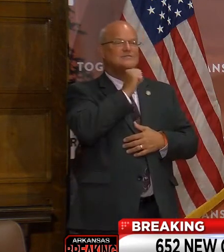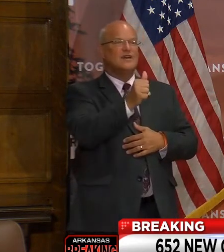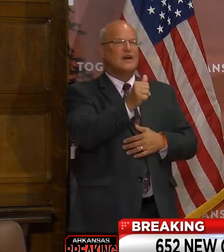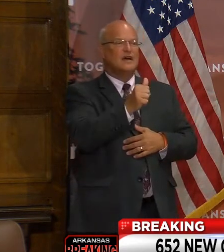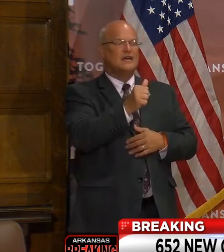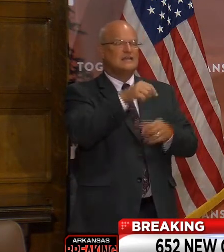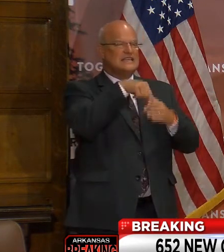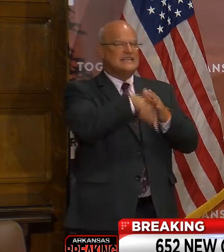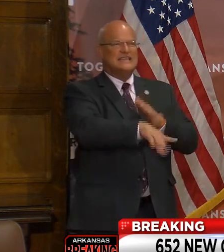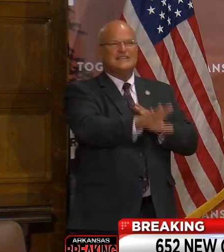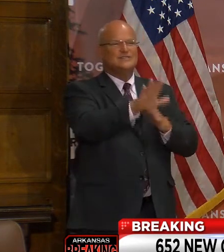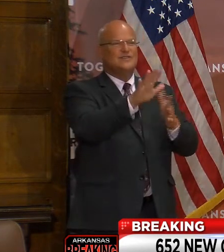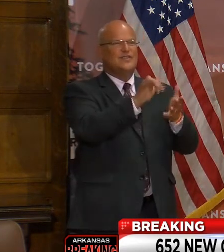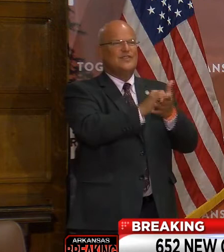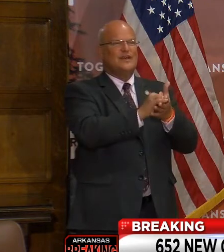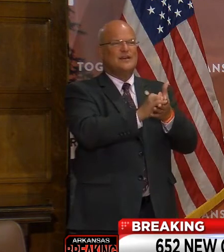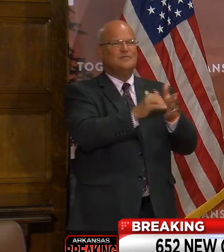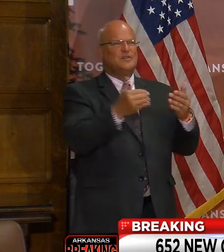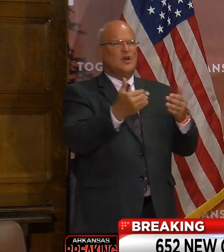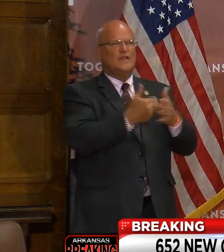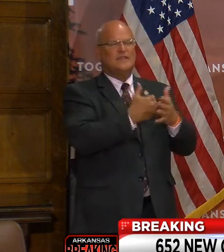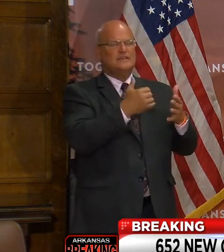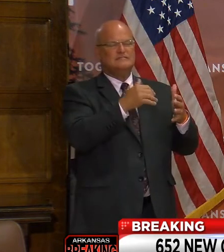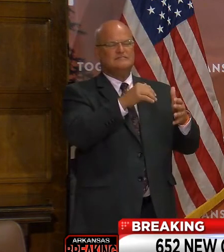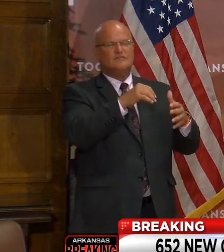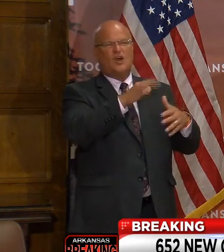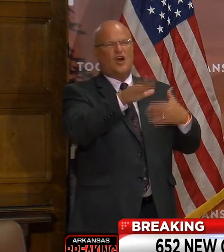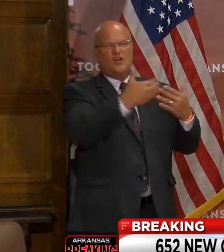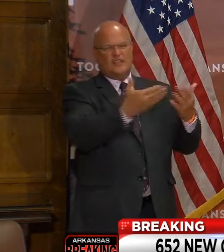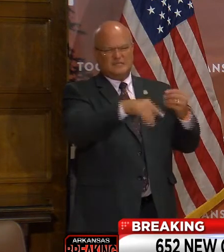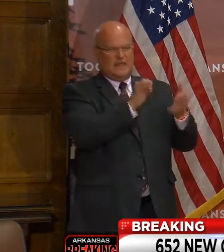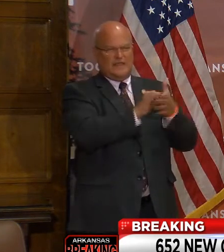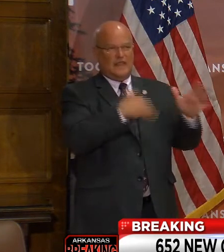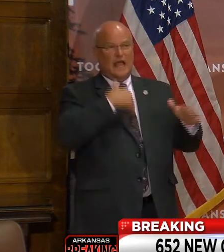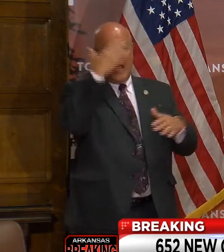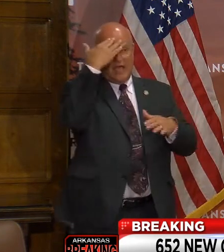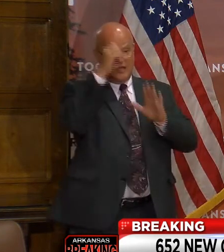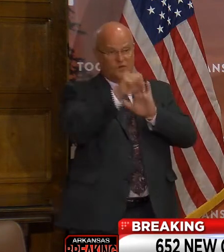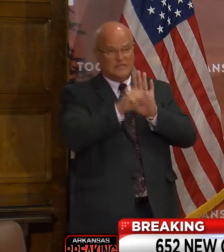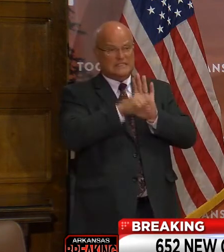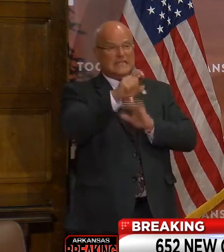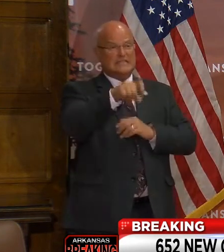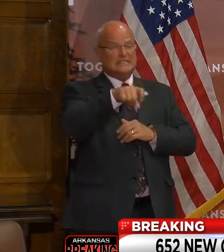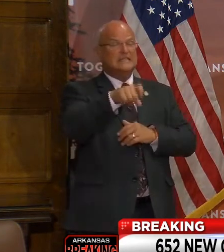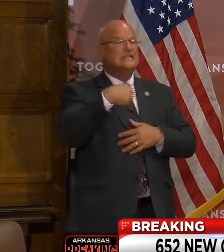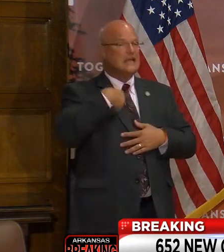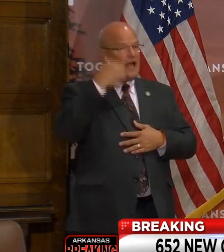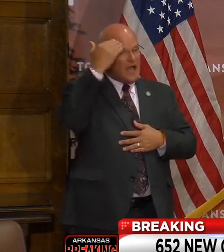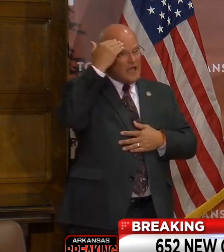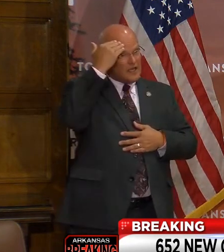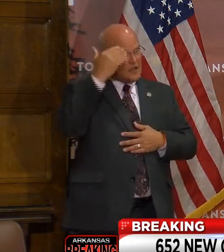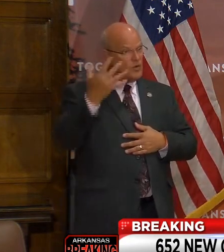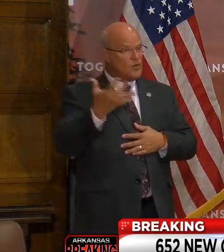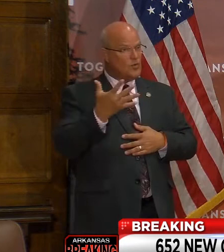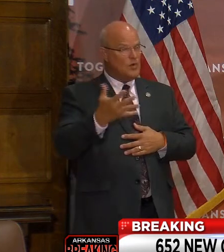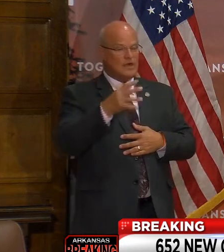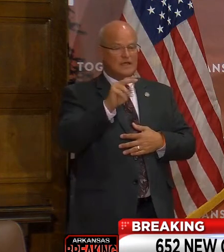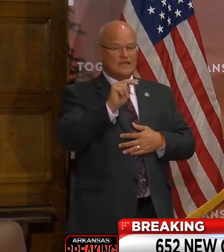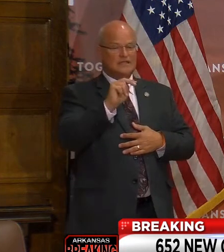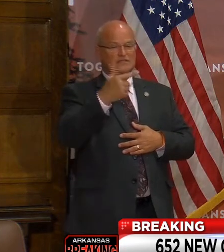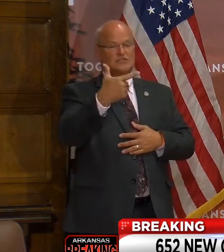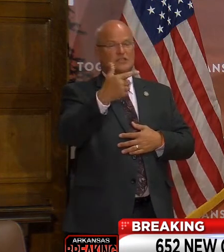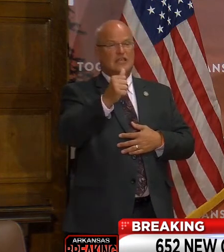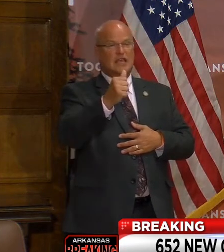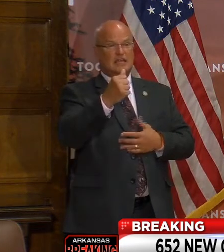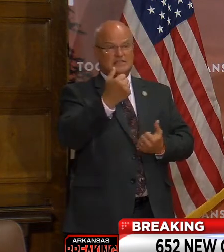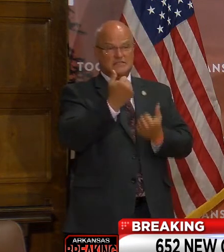get into the beyond the nuances of that. I know what our states need. I know what the NGA is